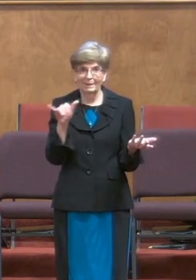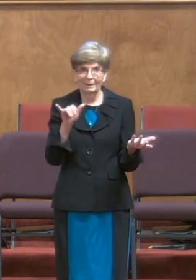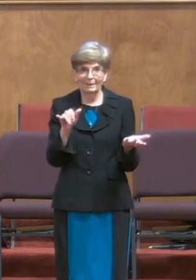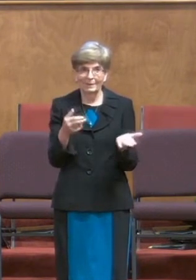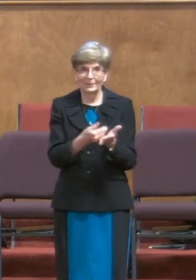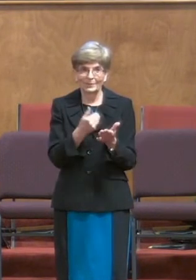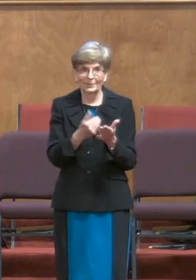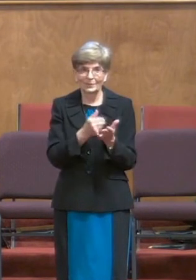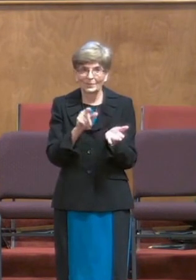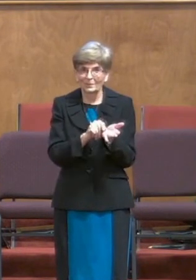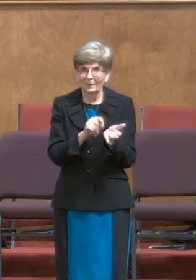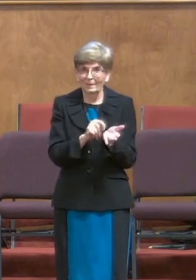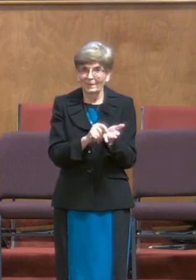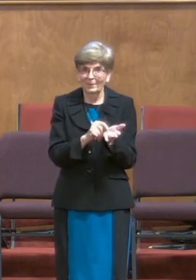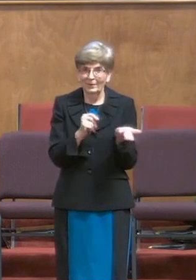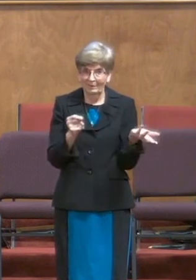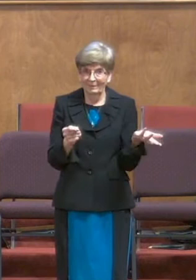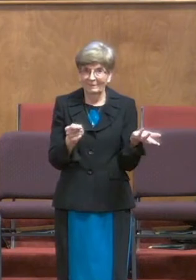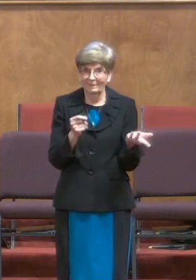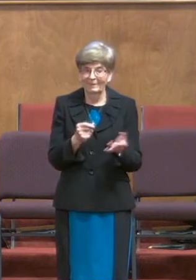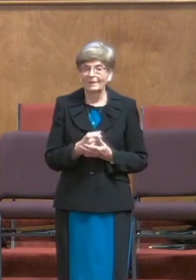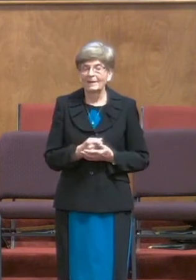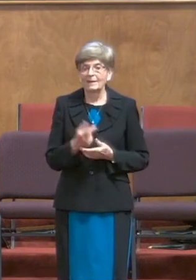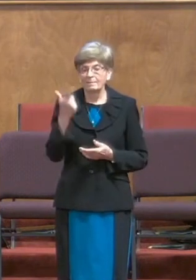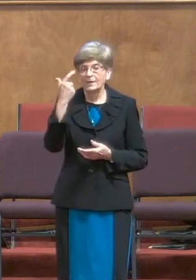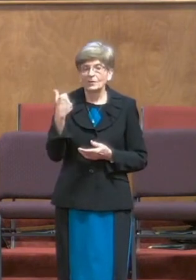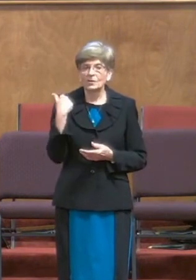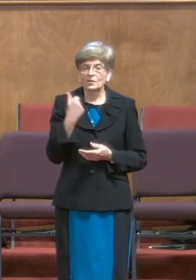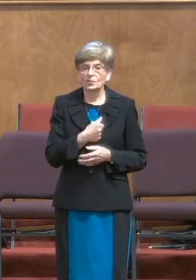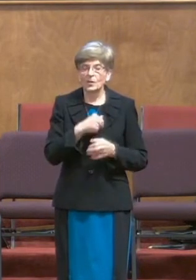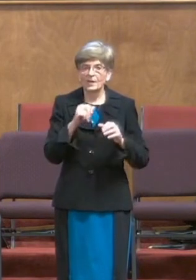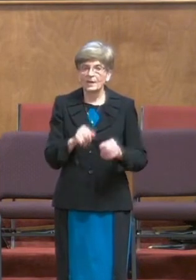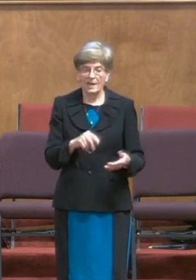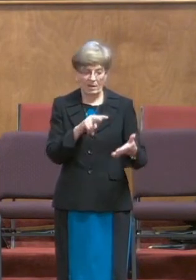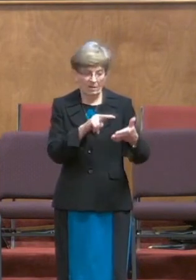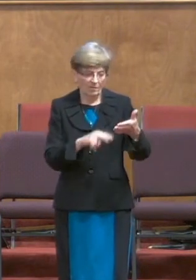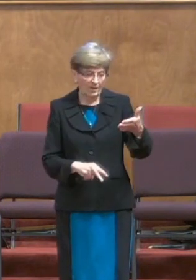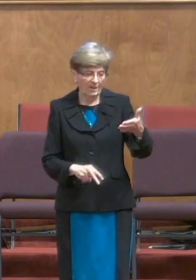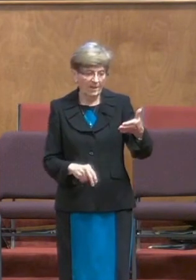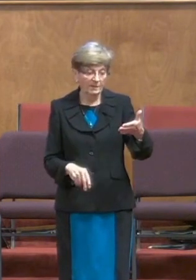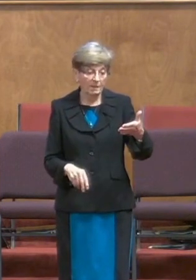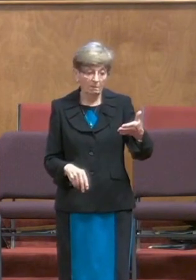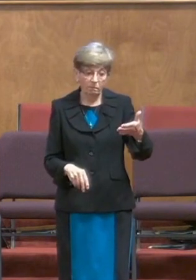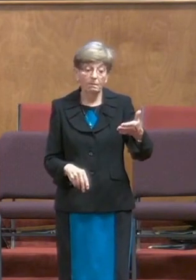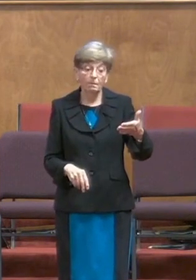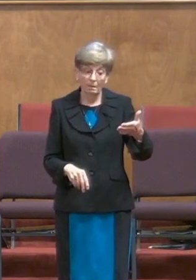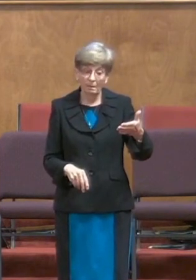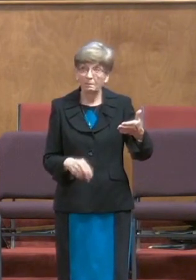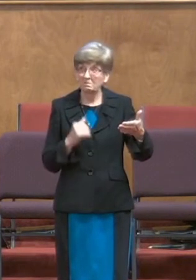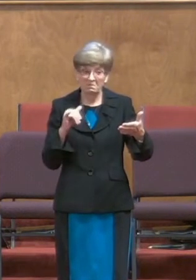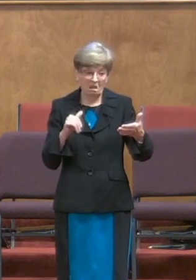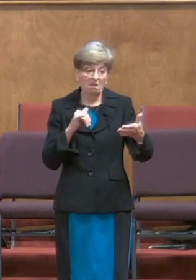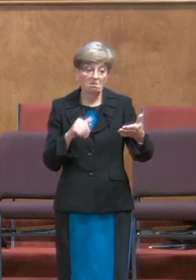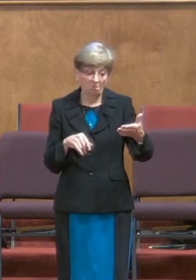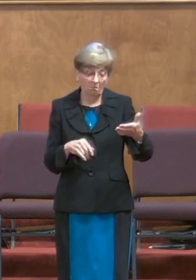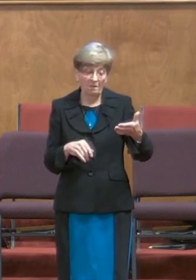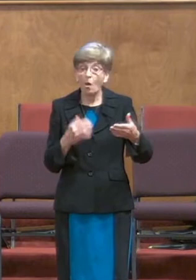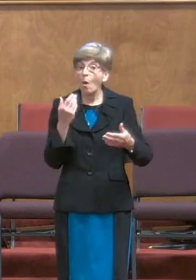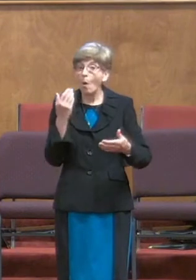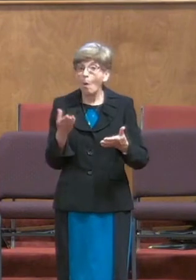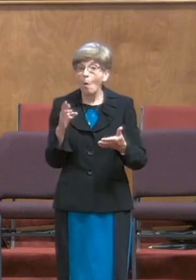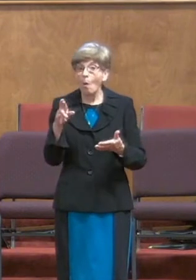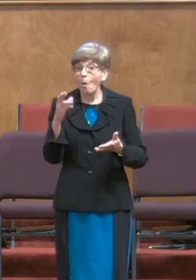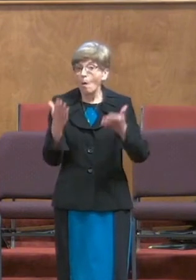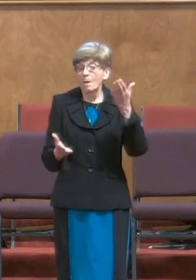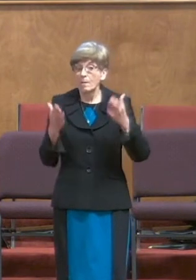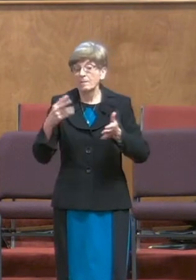Because we can all relate to and reflect on those opening words. Or maybe we can just go to the New